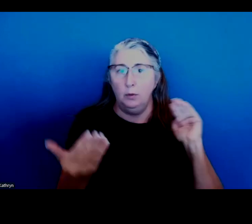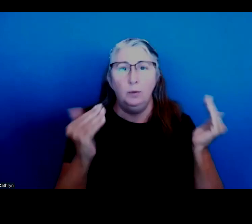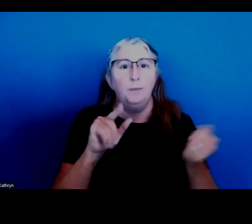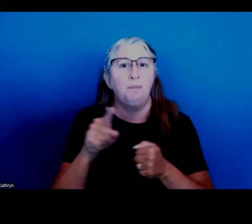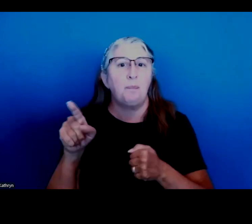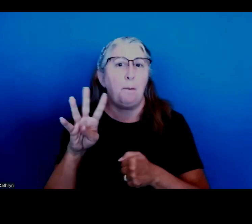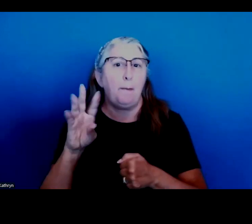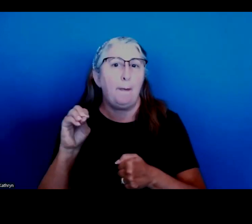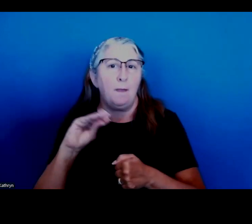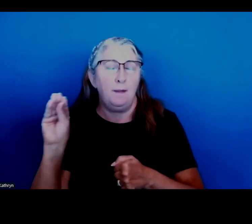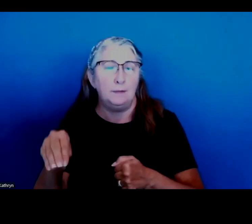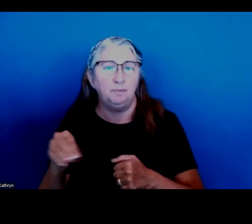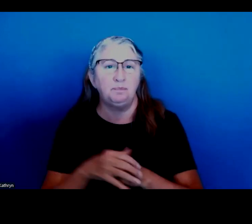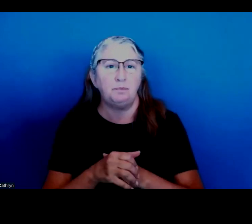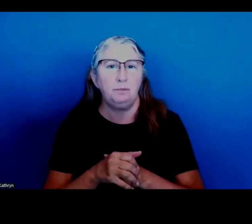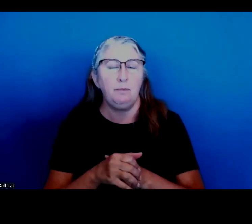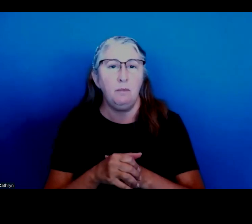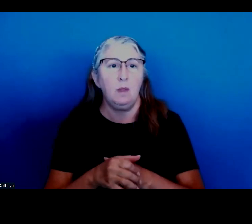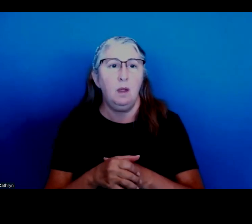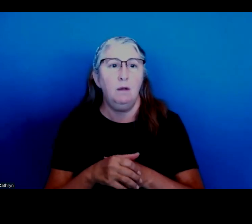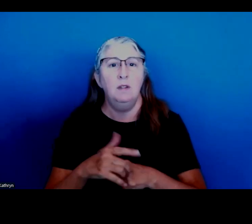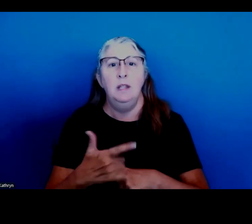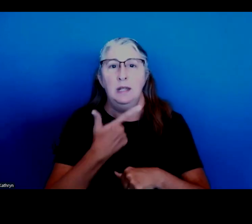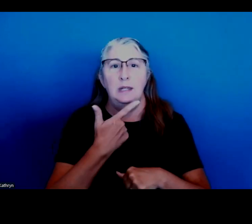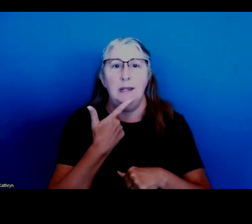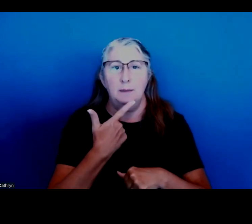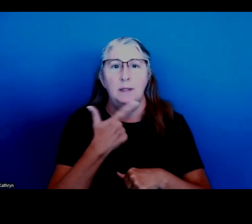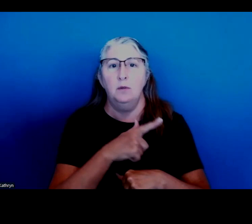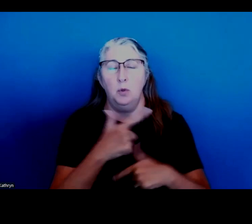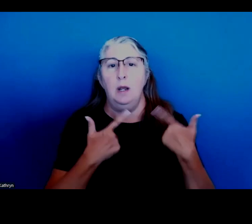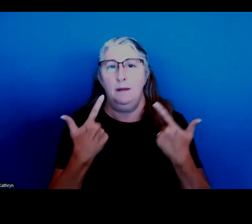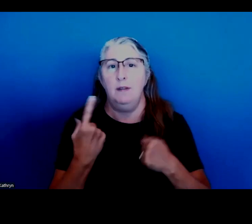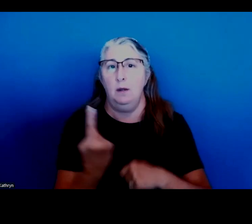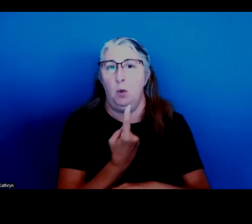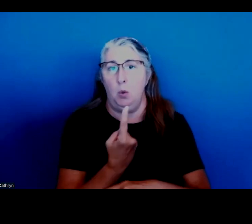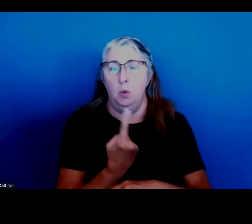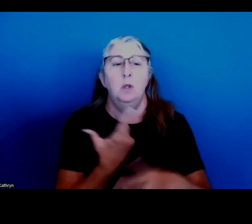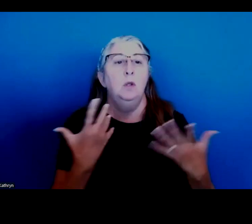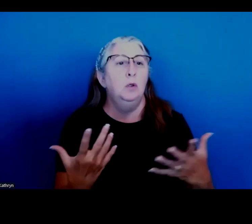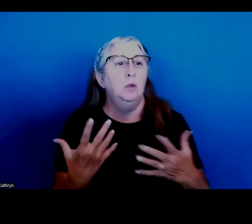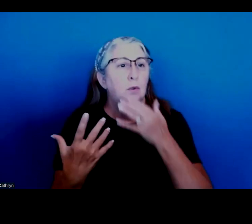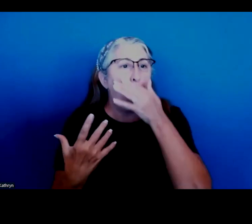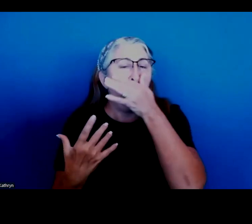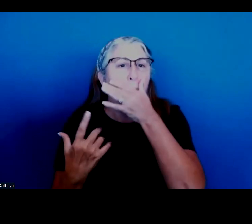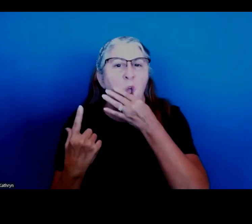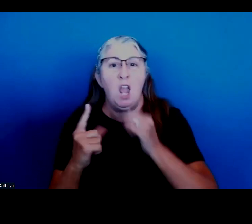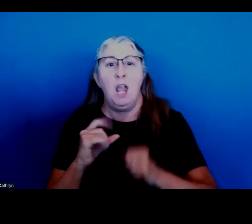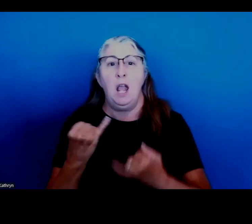40% of lesbians said that they were living alone. So isolation and with it